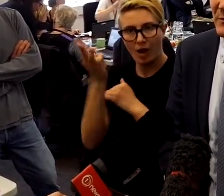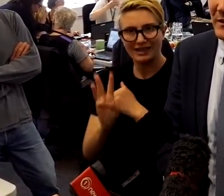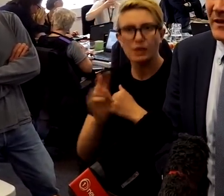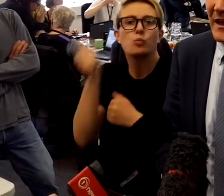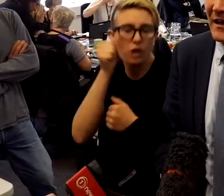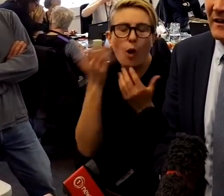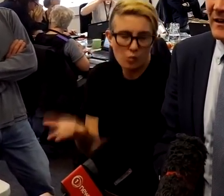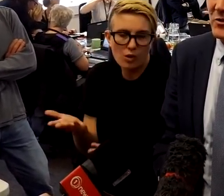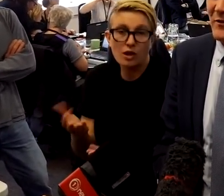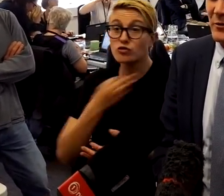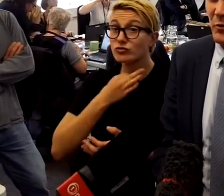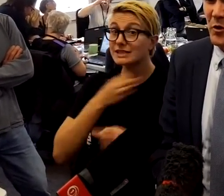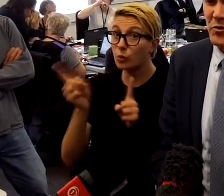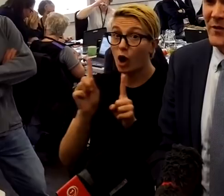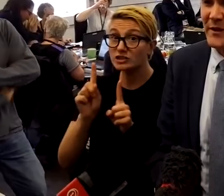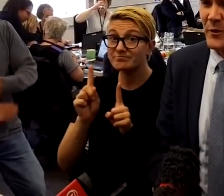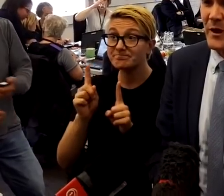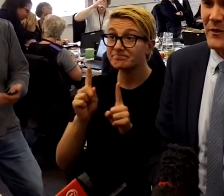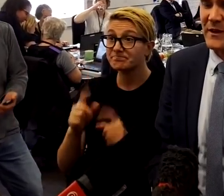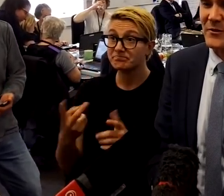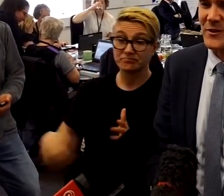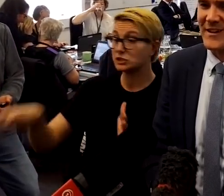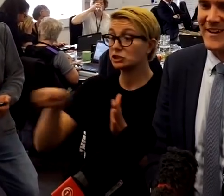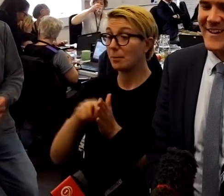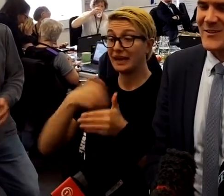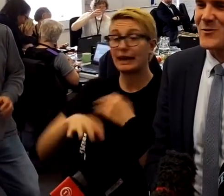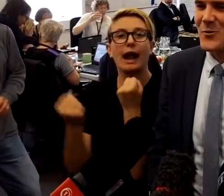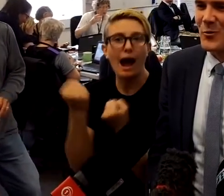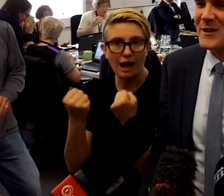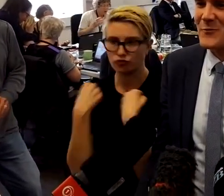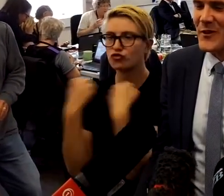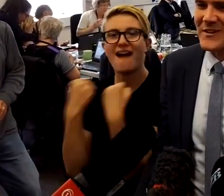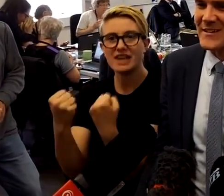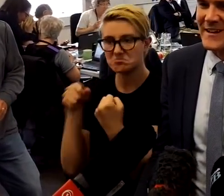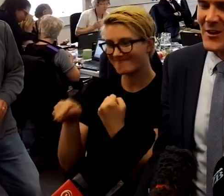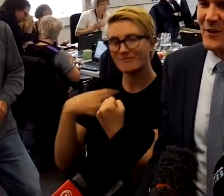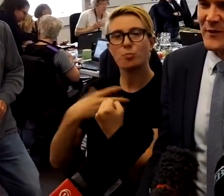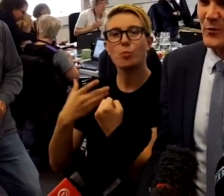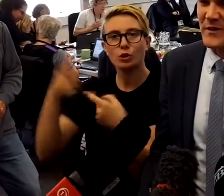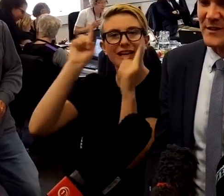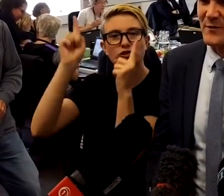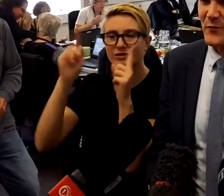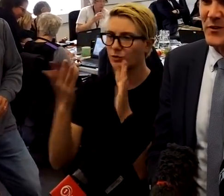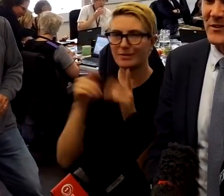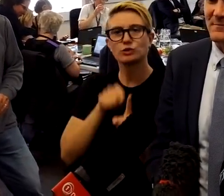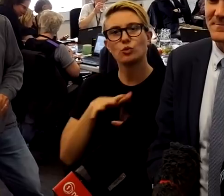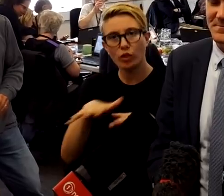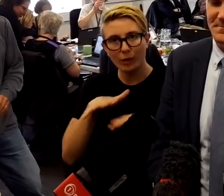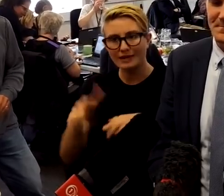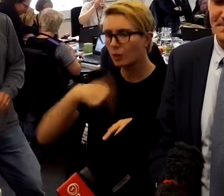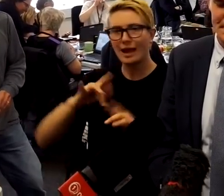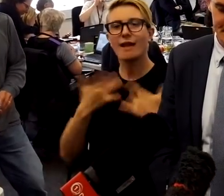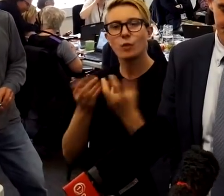anybody is jumping in your car and driving to work or driving anywhere around the country. So we live with this in our daily life. There's always a risk for us.